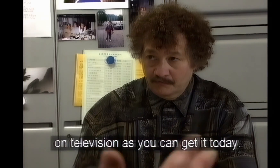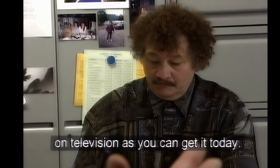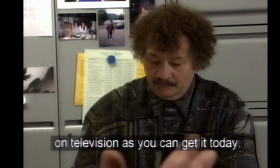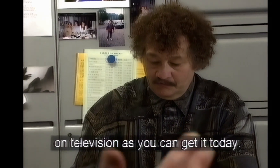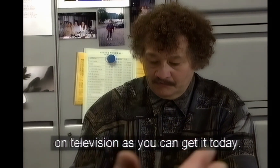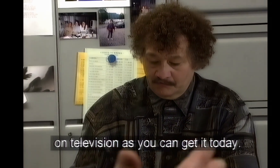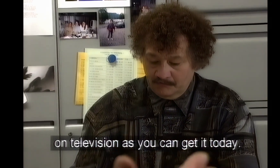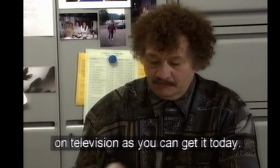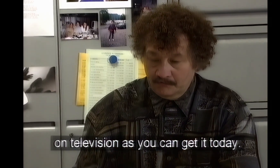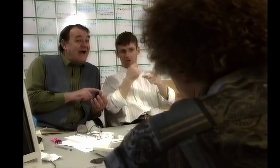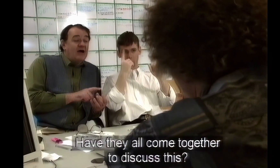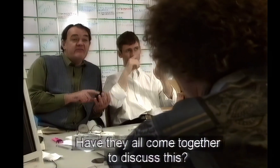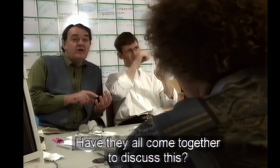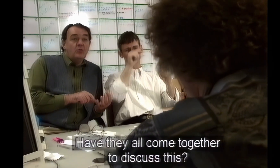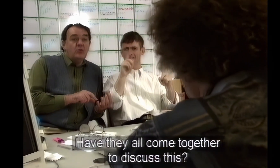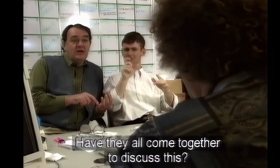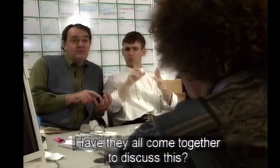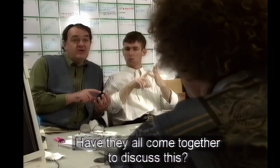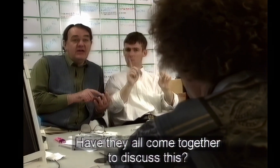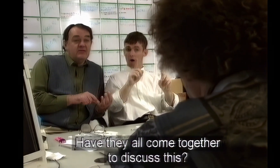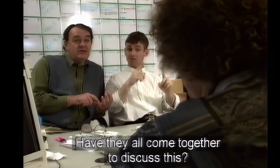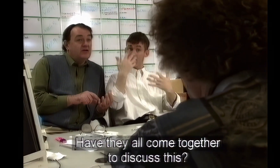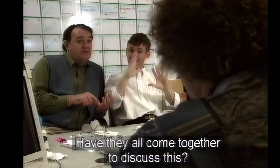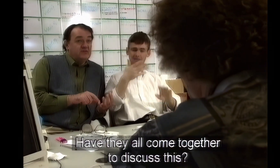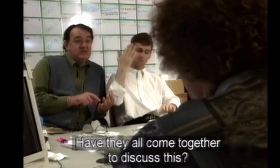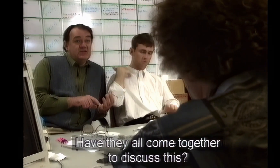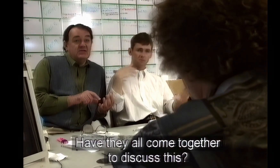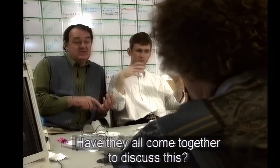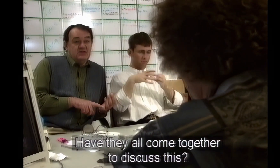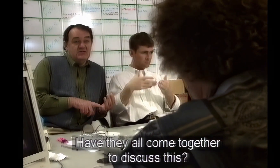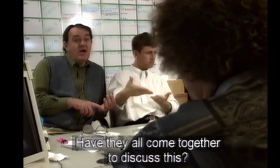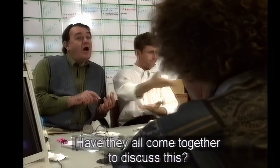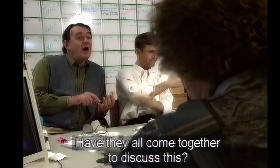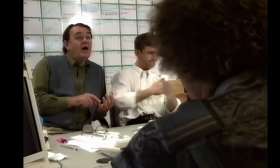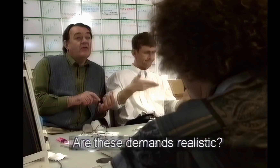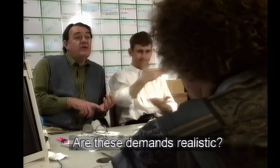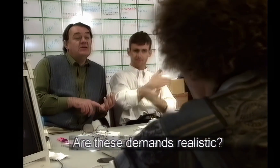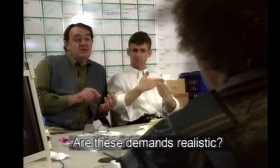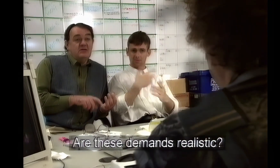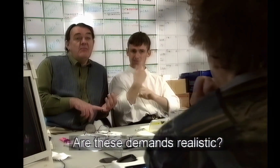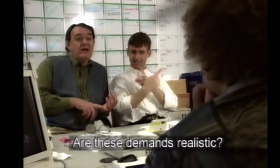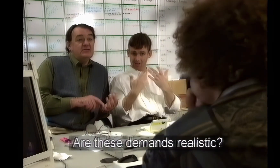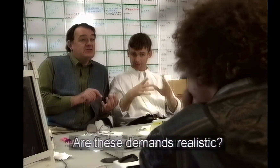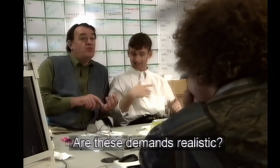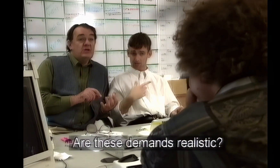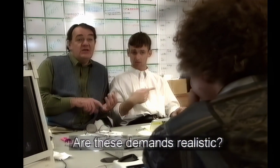get it today. Have they all come together to discuss this? Are these demands